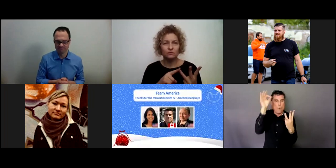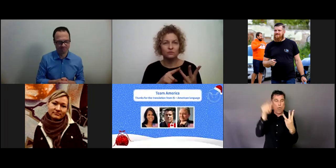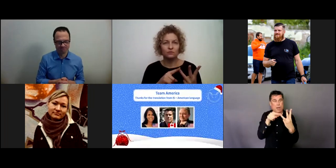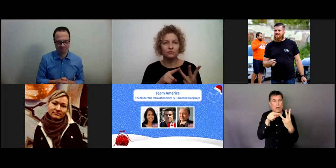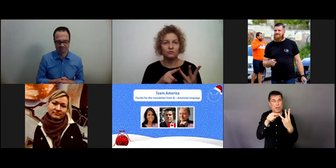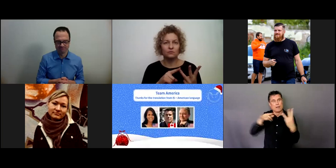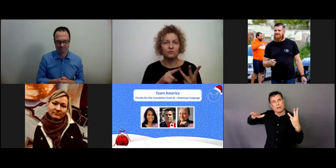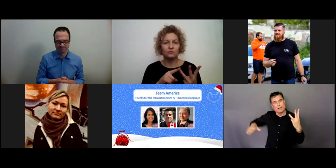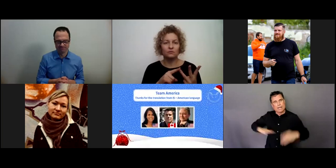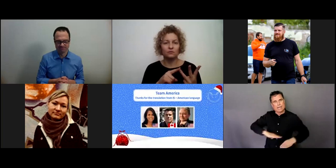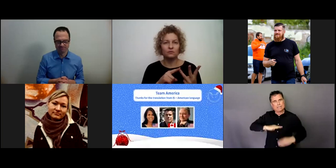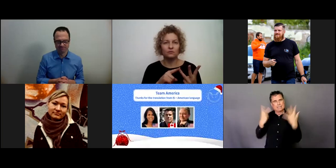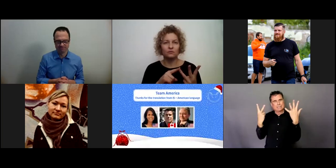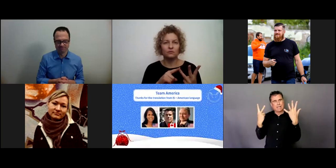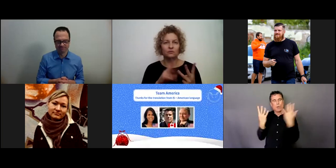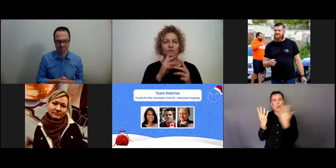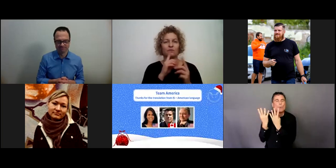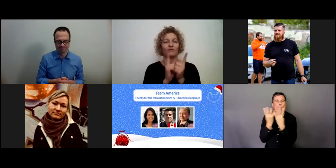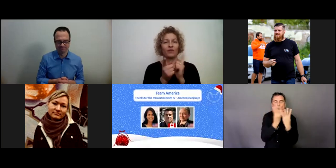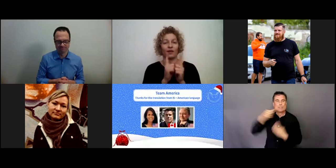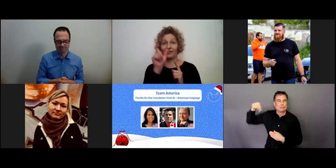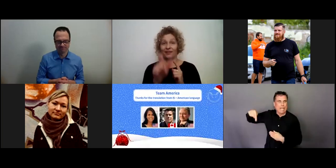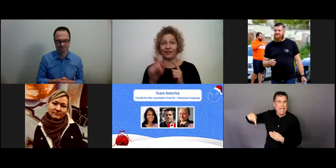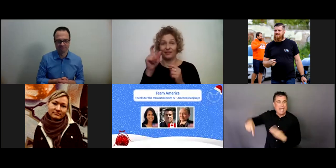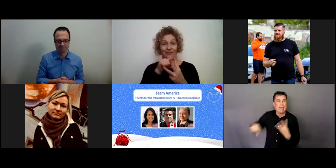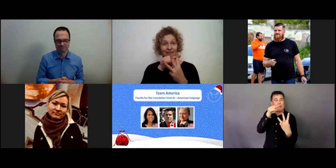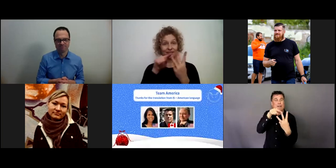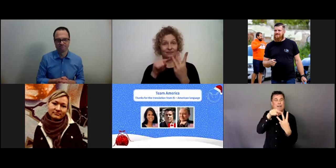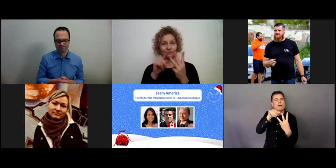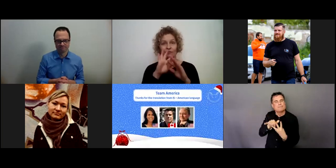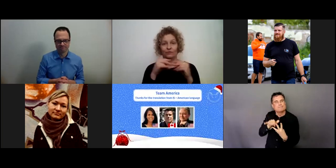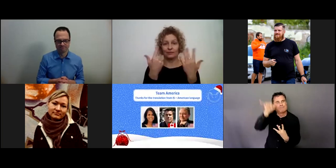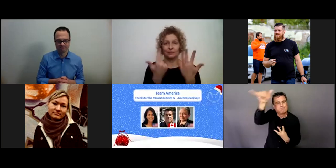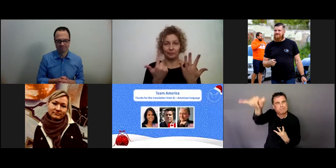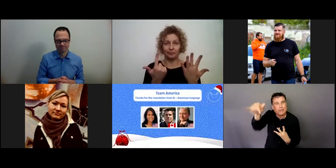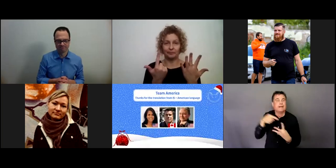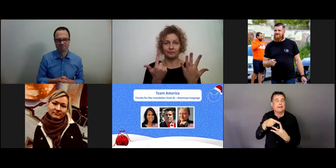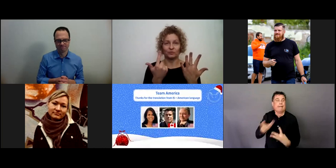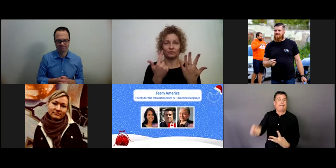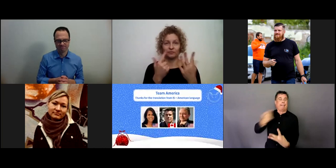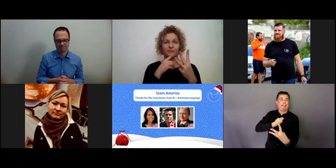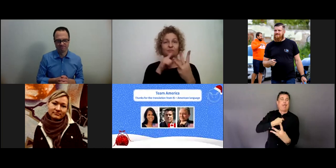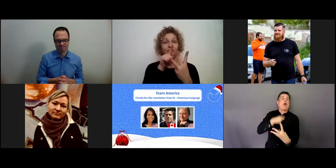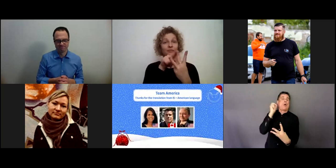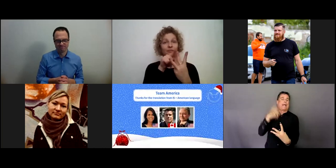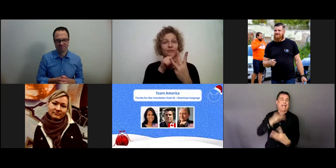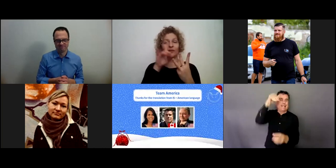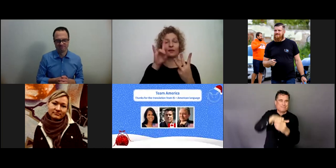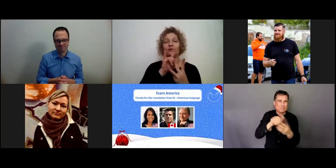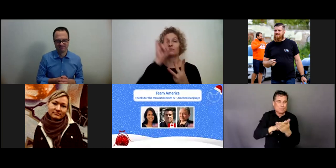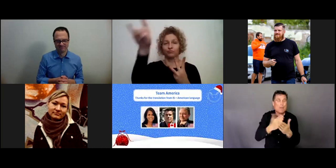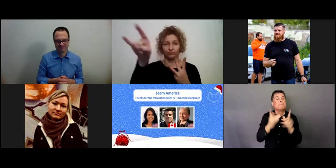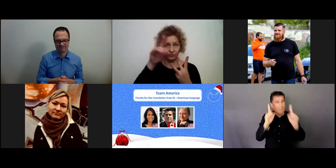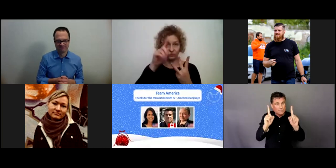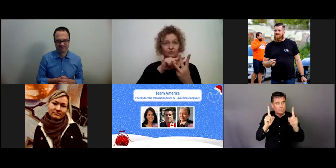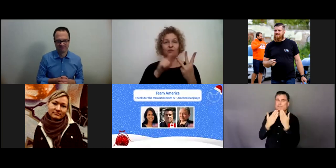Unfortunately, they weren't able to come today. One has a seven-year-old, has her birthday today, and the other one is